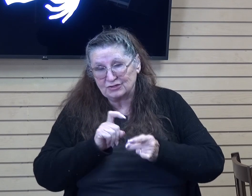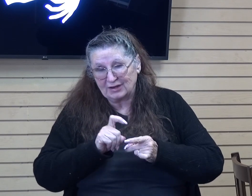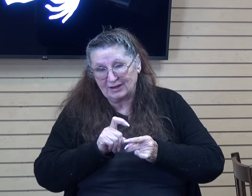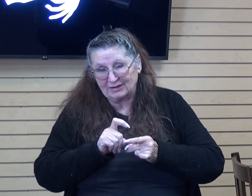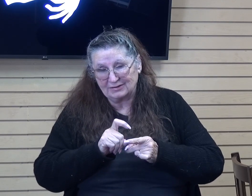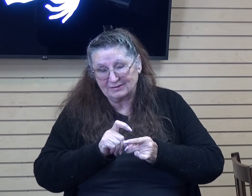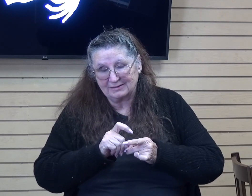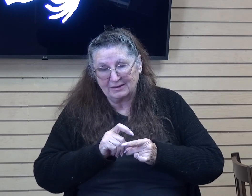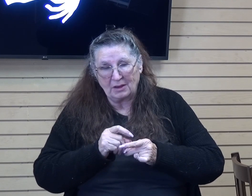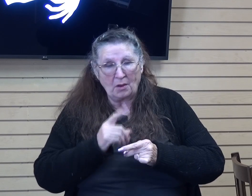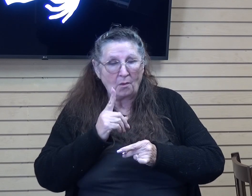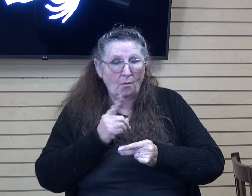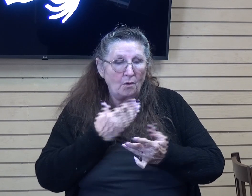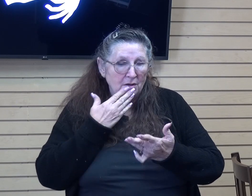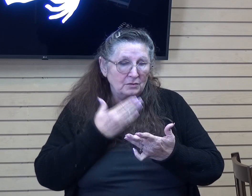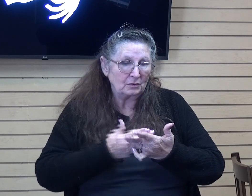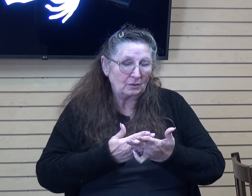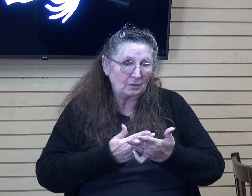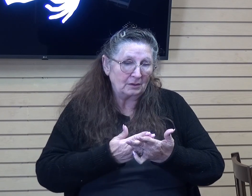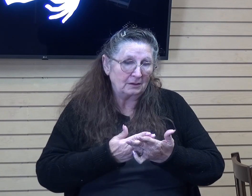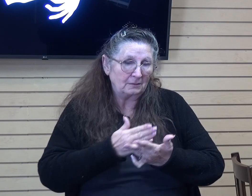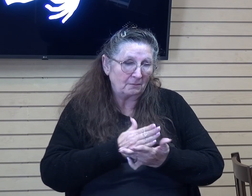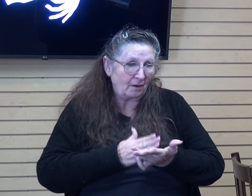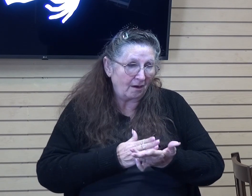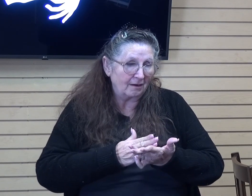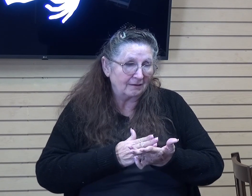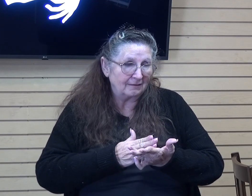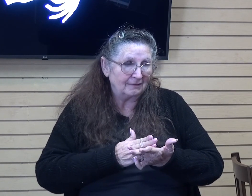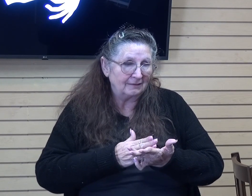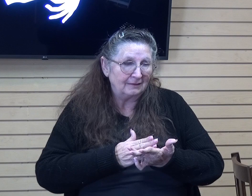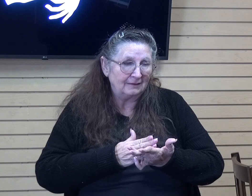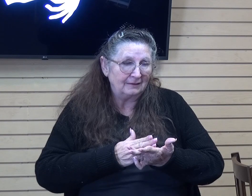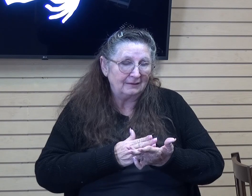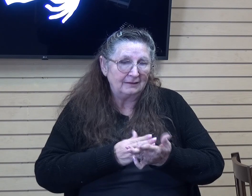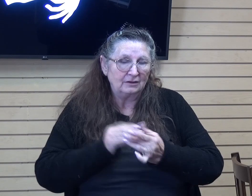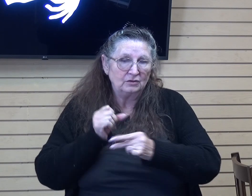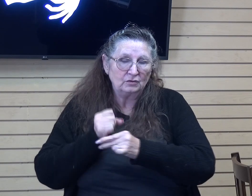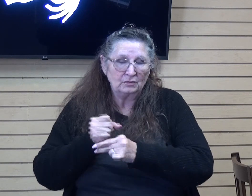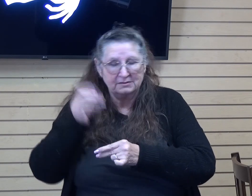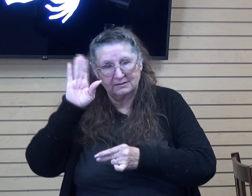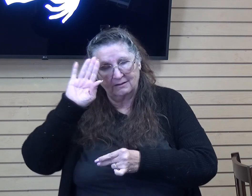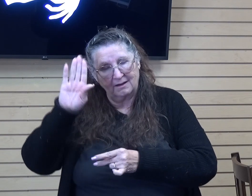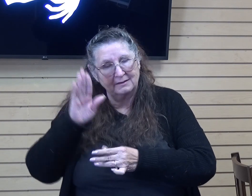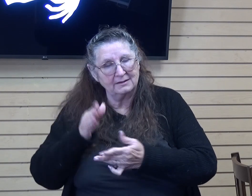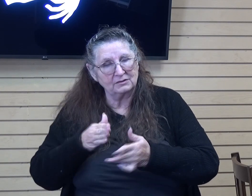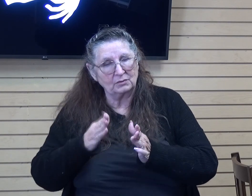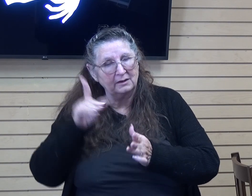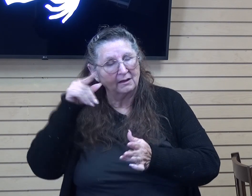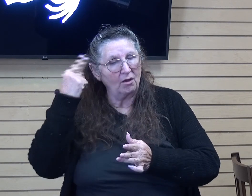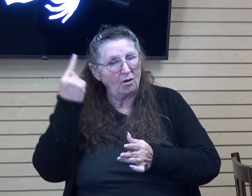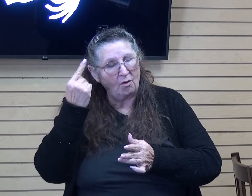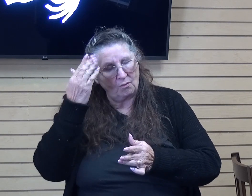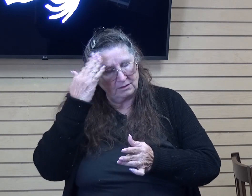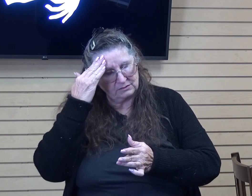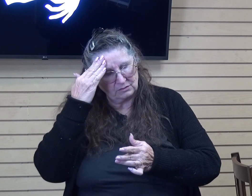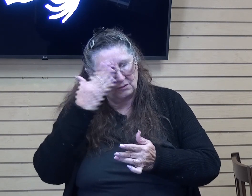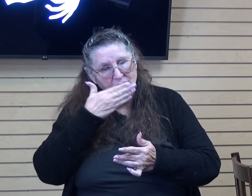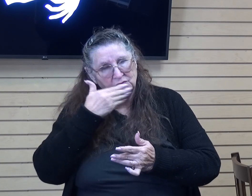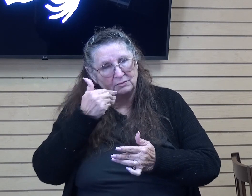factor I saw in just trusting God's ways, that he always knows best. Later in 1 Samuel,